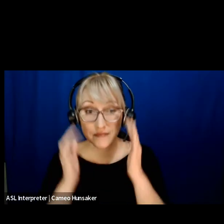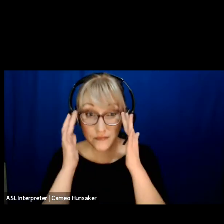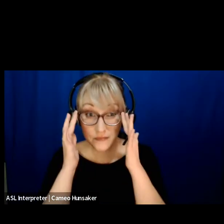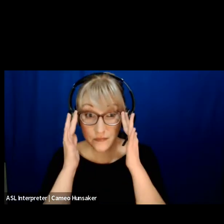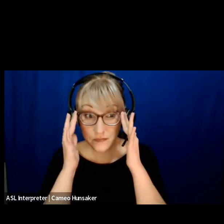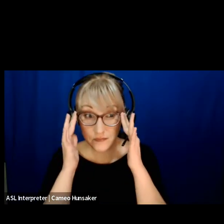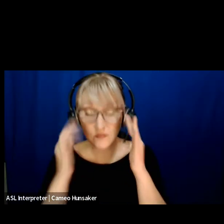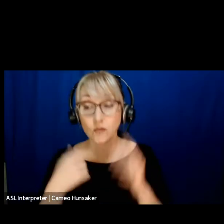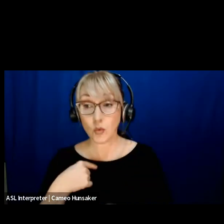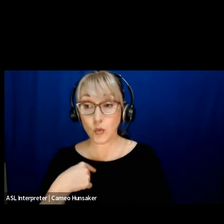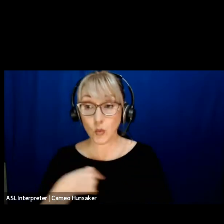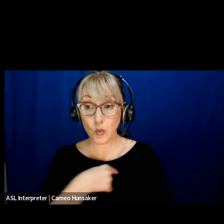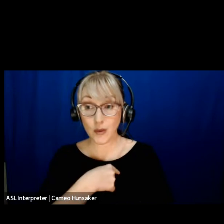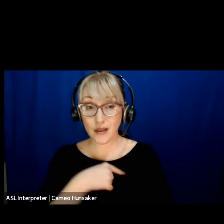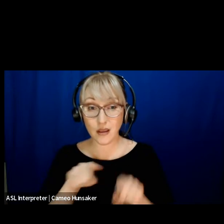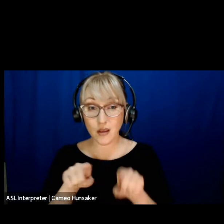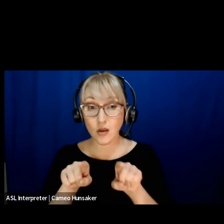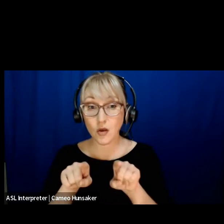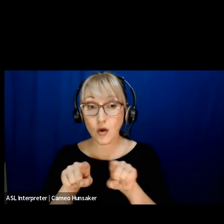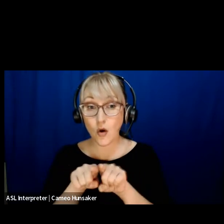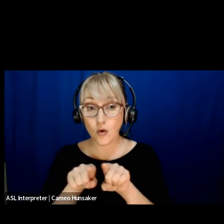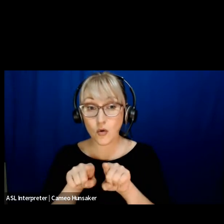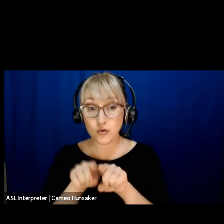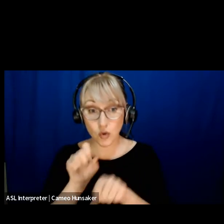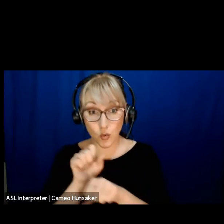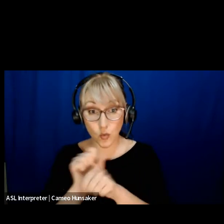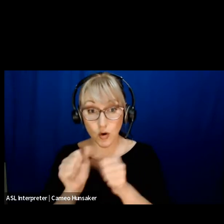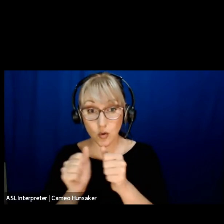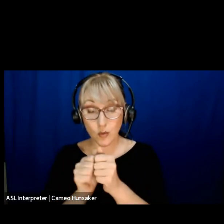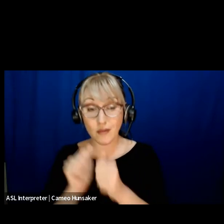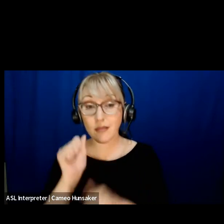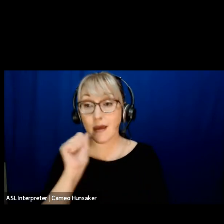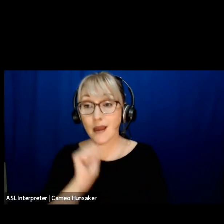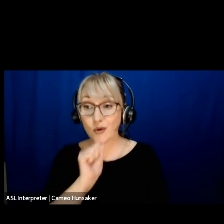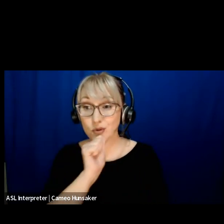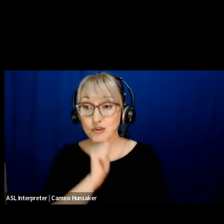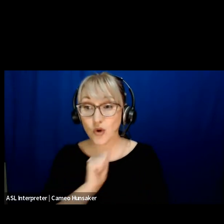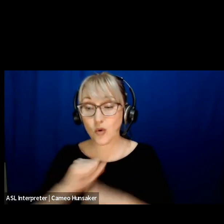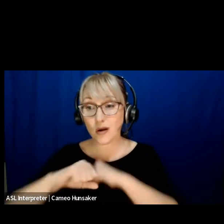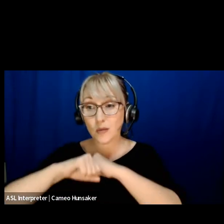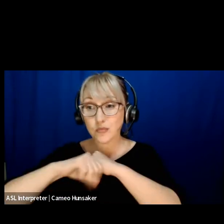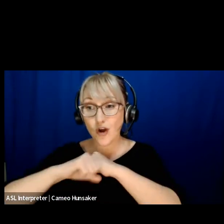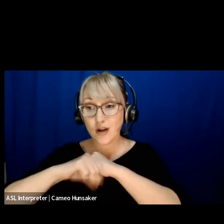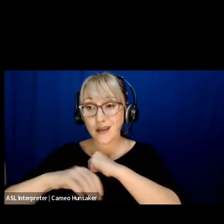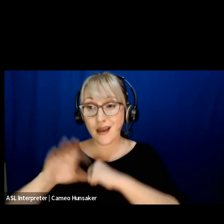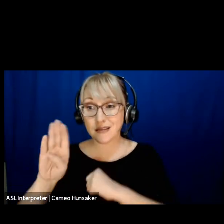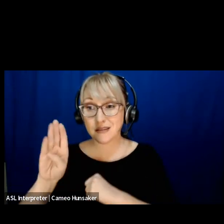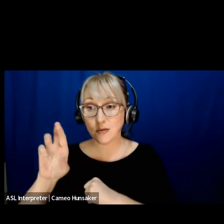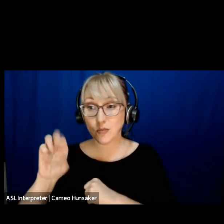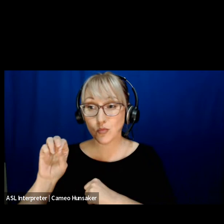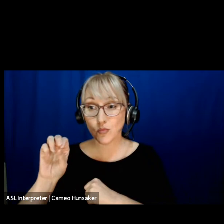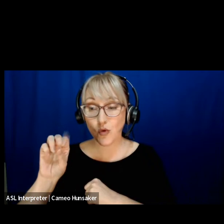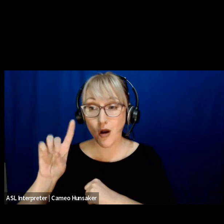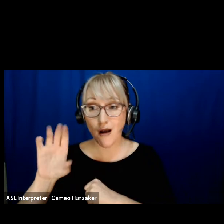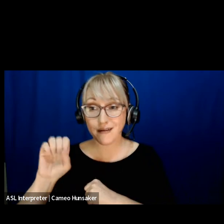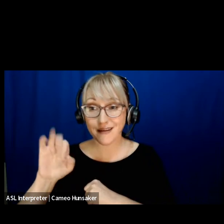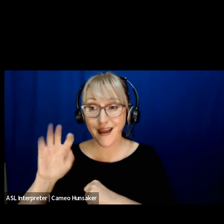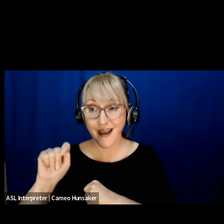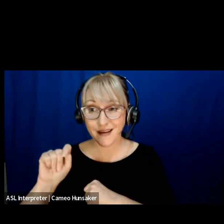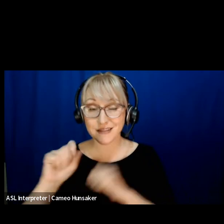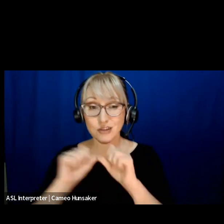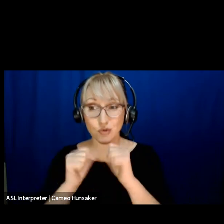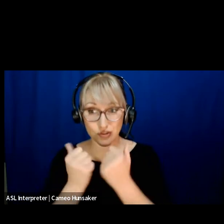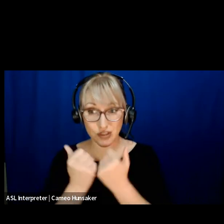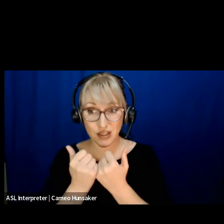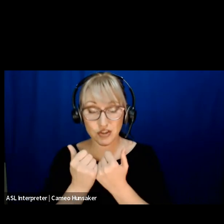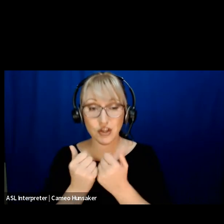We also worked with the Arizona Broadcast Association to